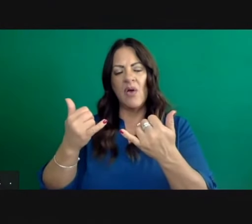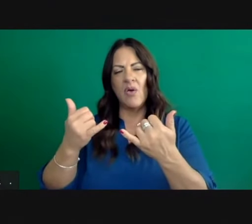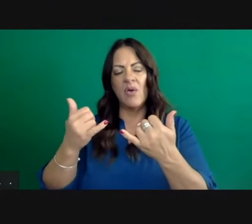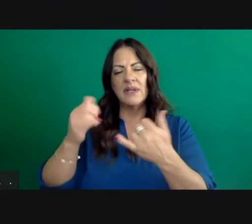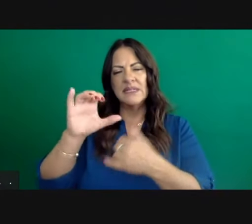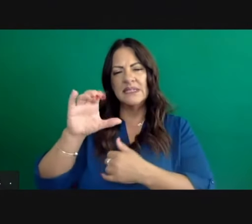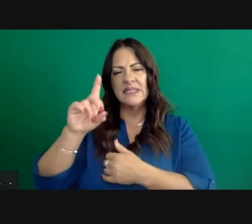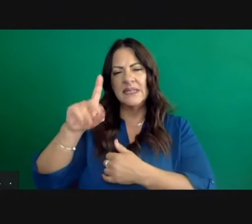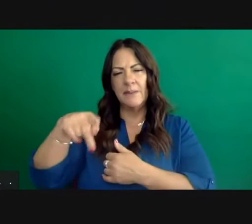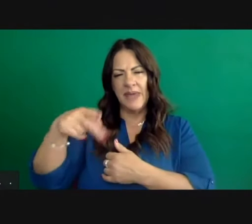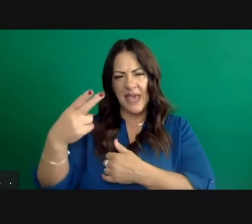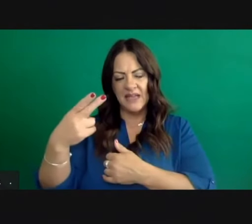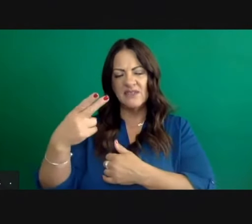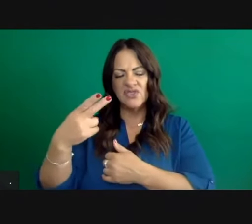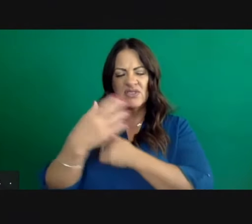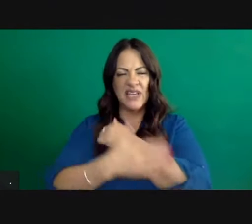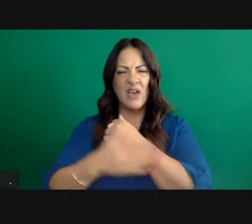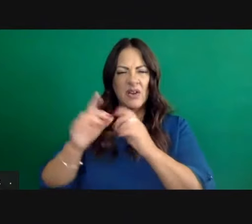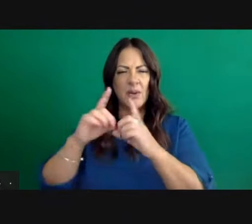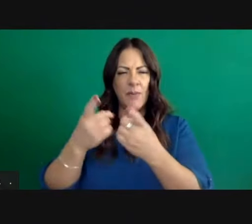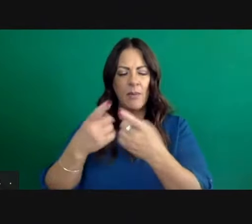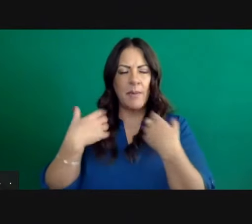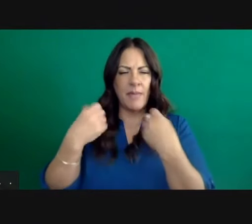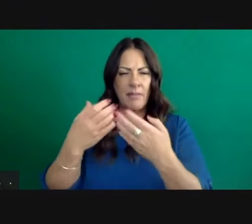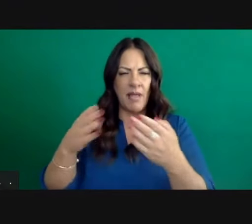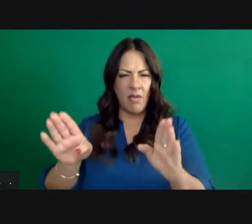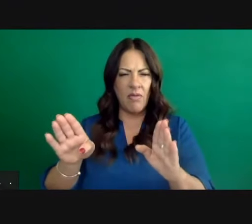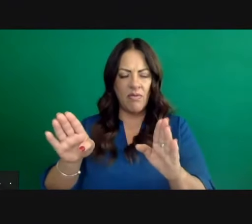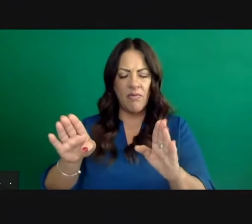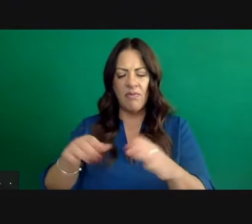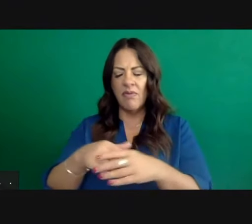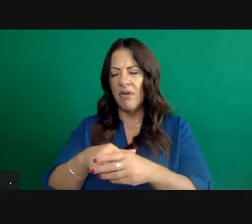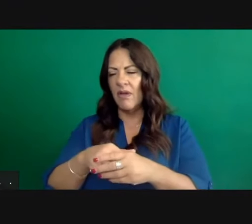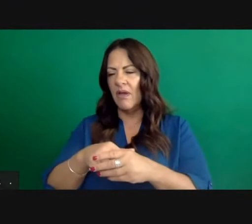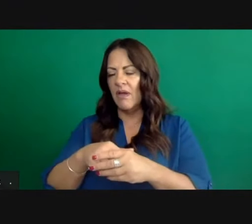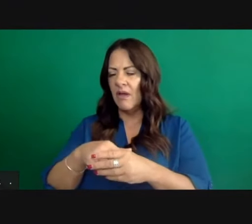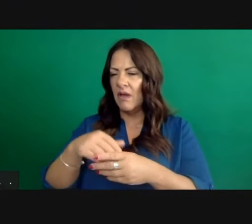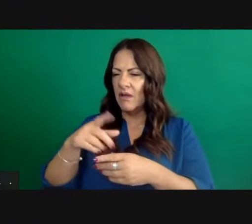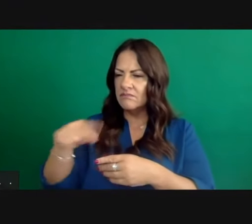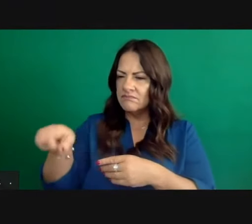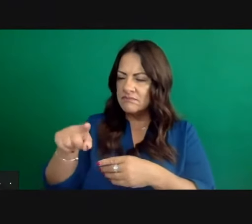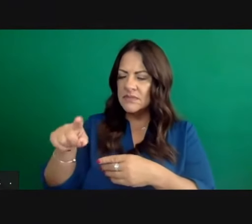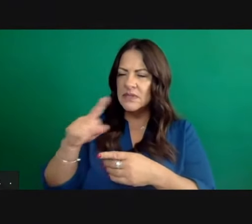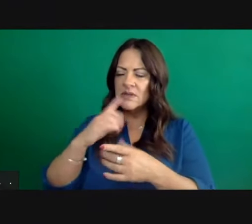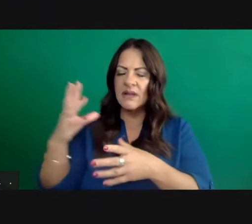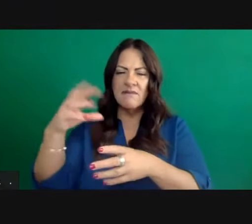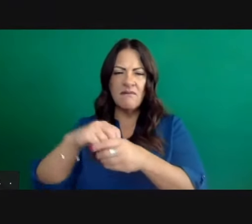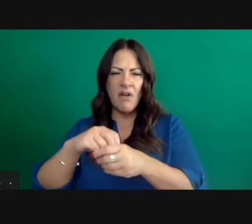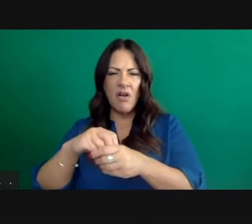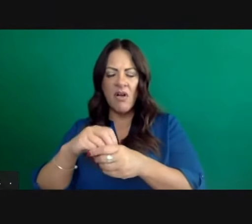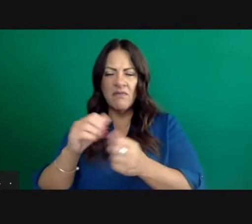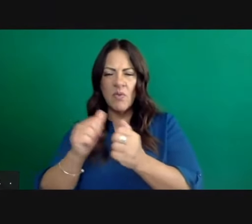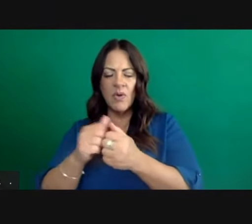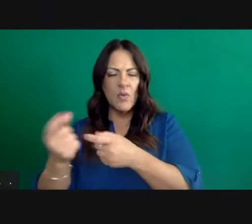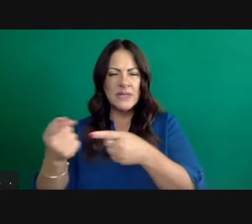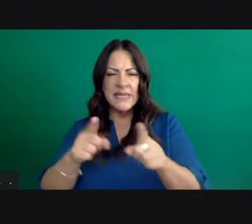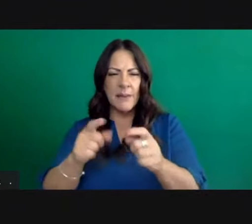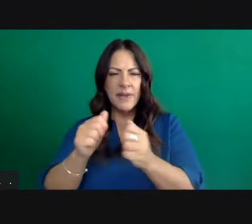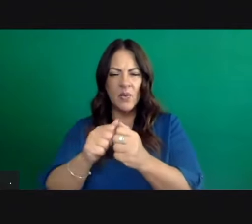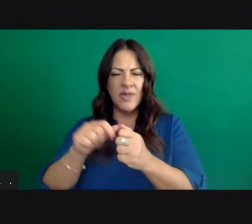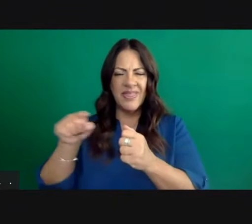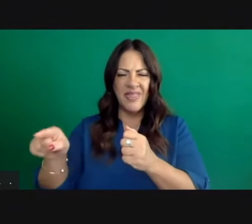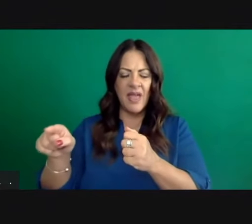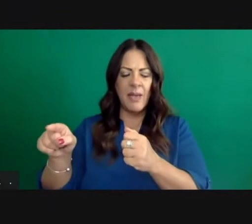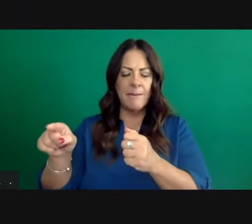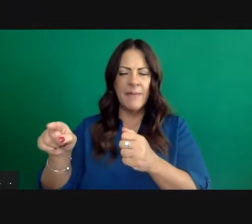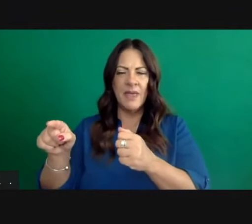CDPH, and also that they are entering into a supportive engagement with CDPH. And I wondered if you could explain a little more about kind of what exactly